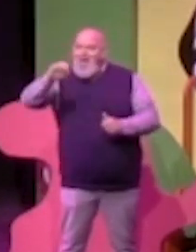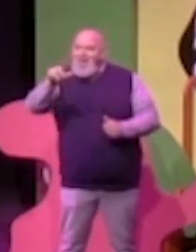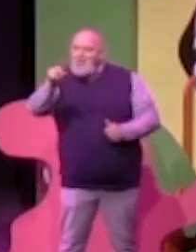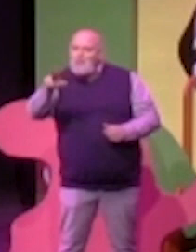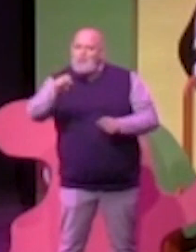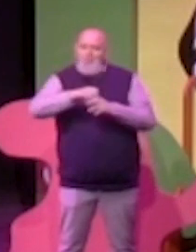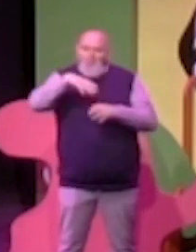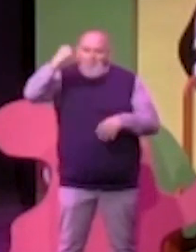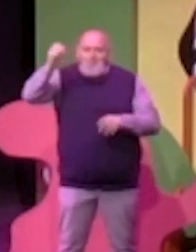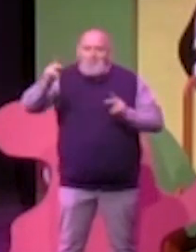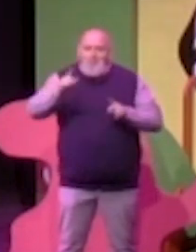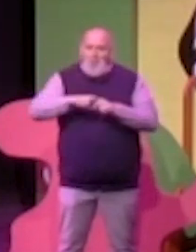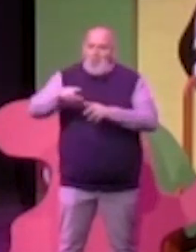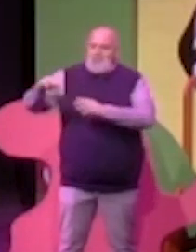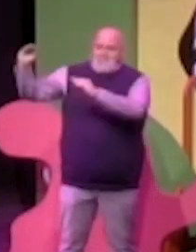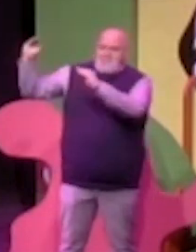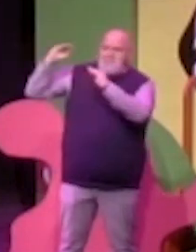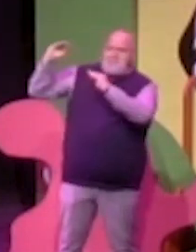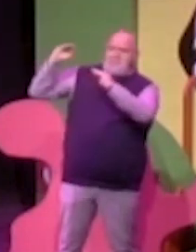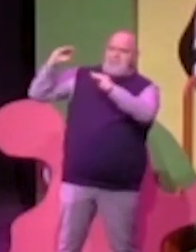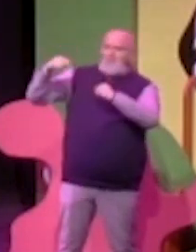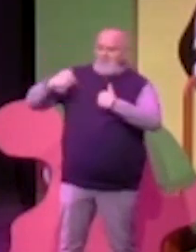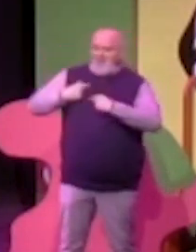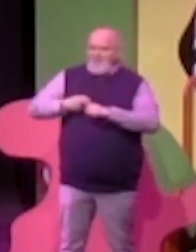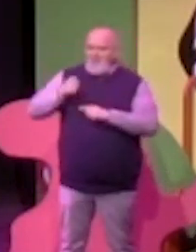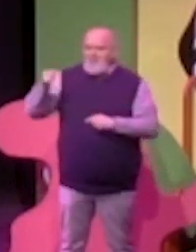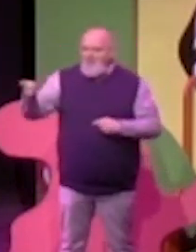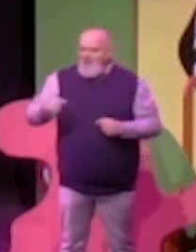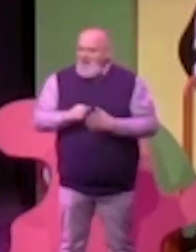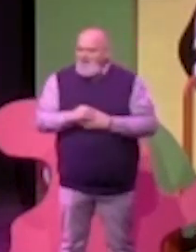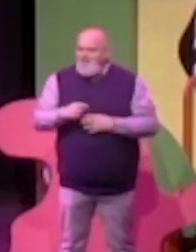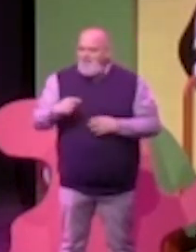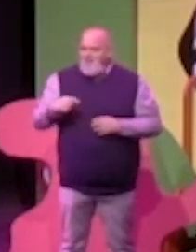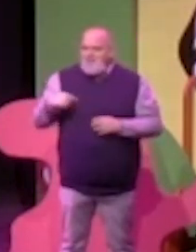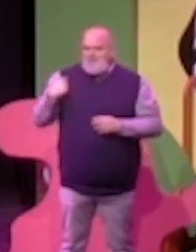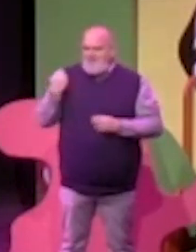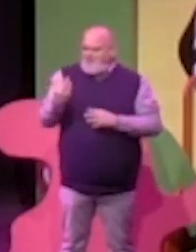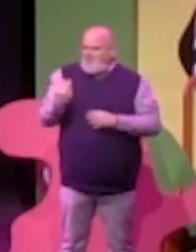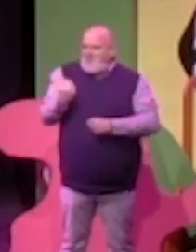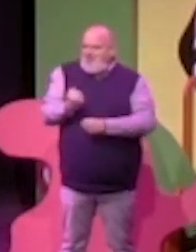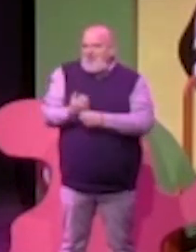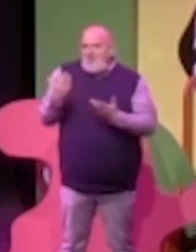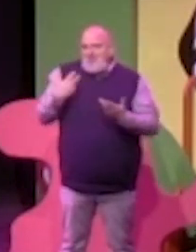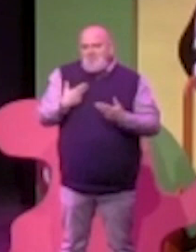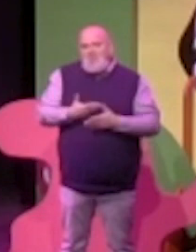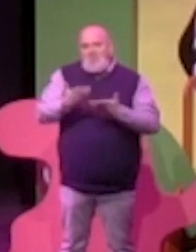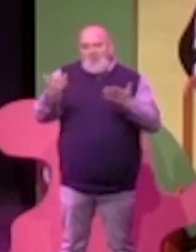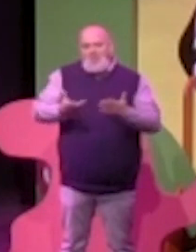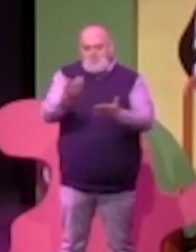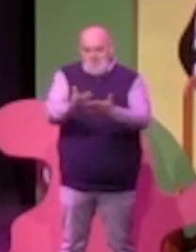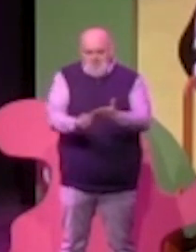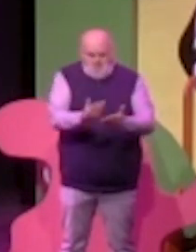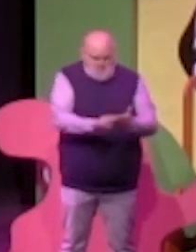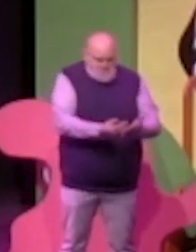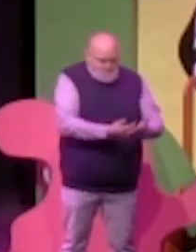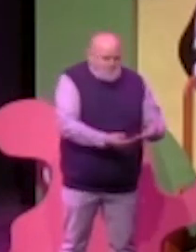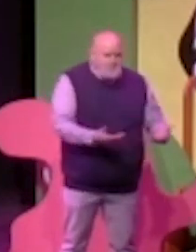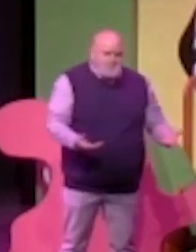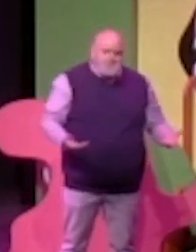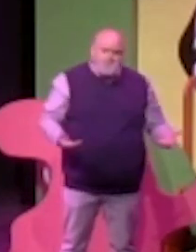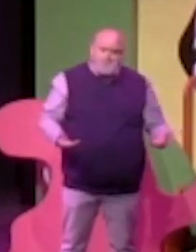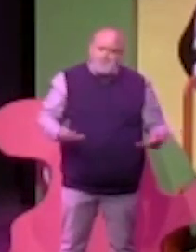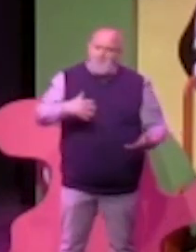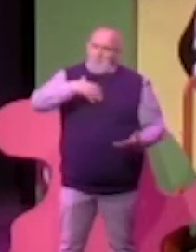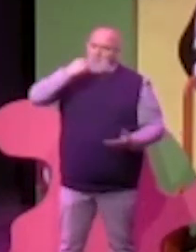and learning from the elders. And unfortunately, over the last couple of years, we've lost a lot of those elders. So it's just